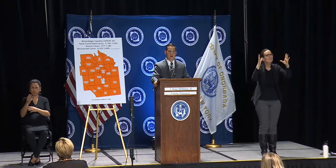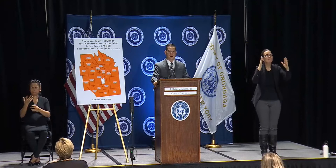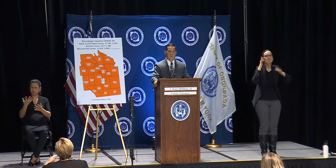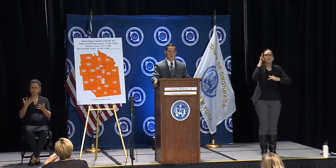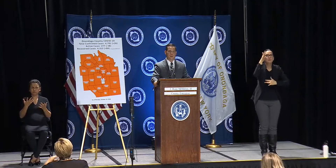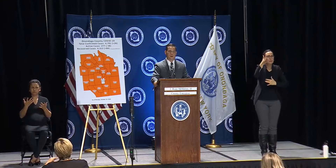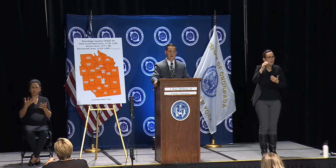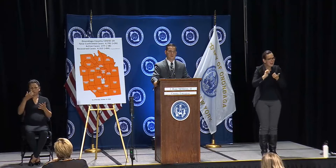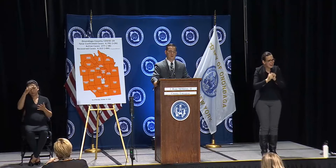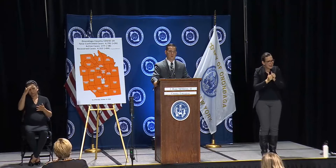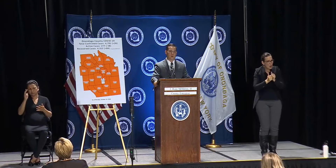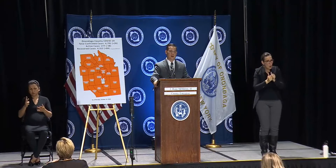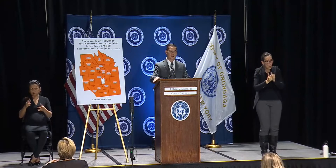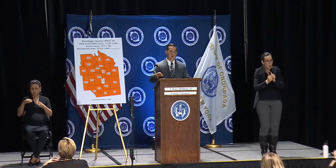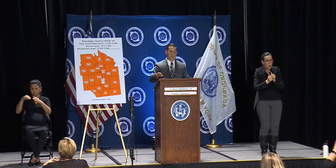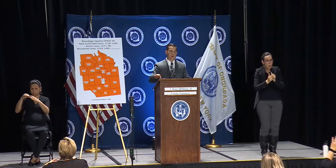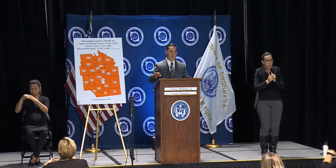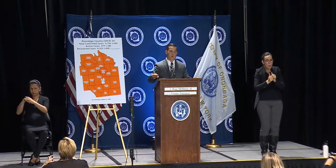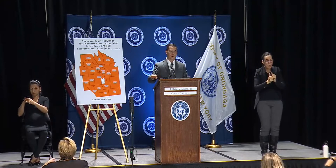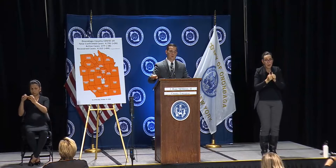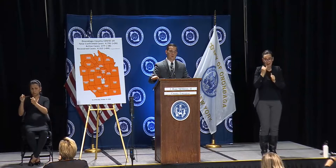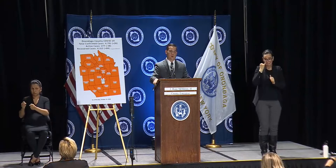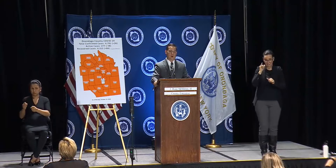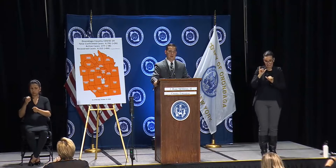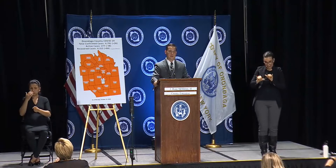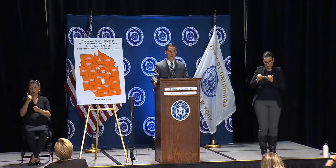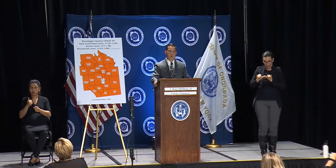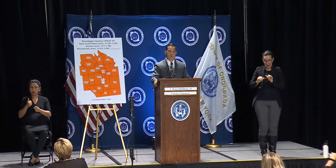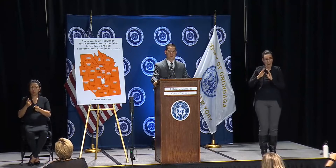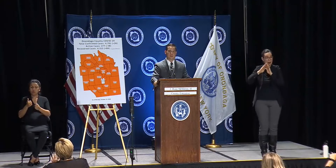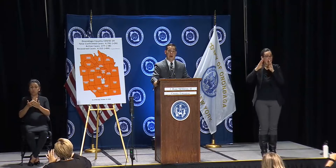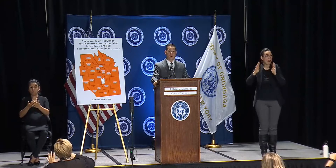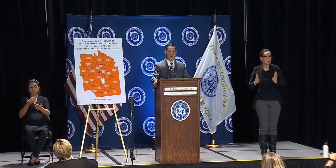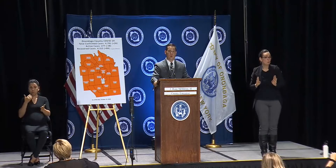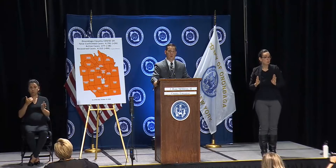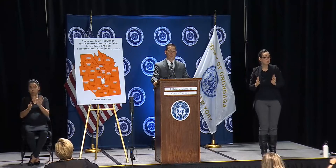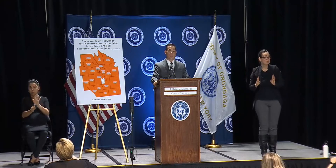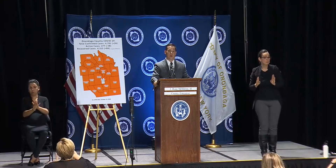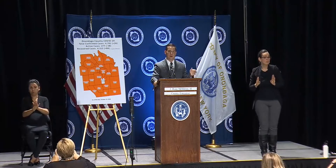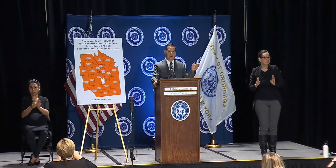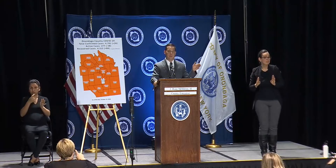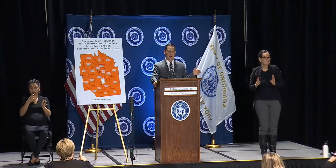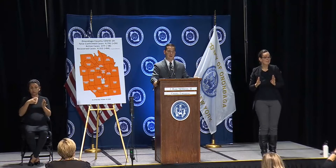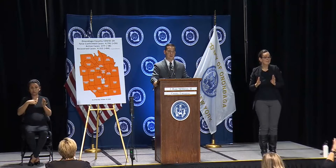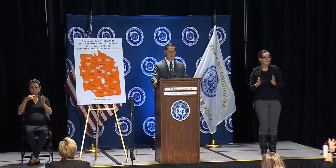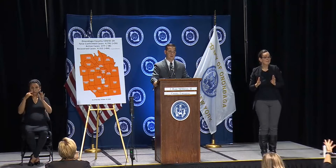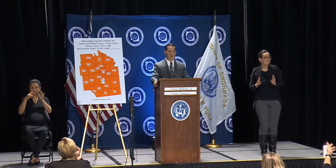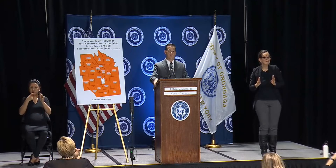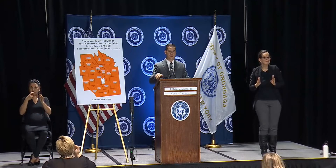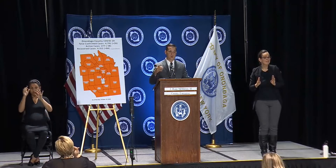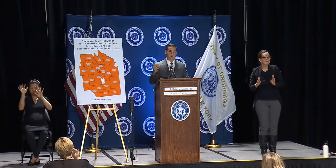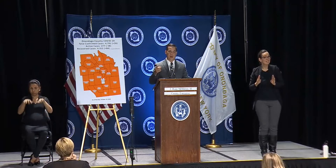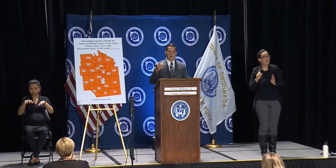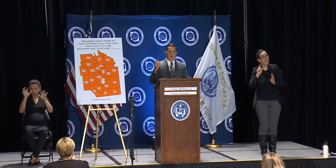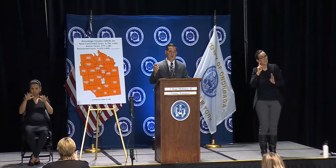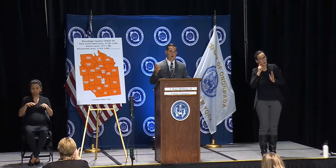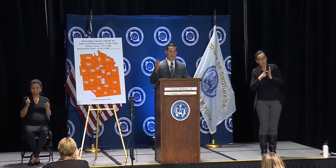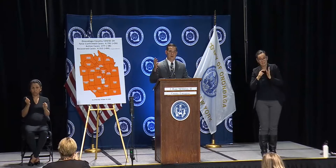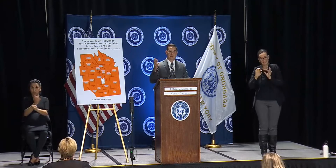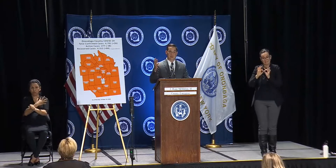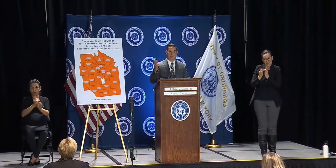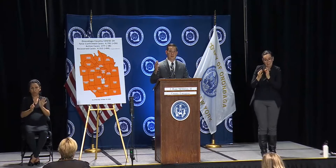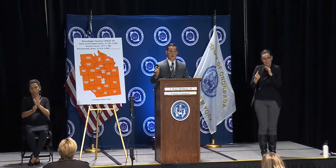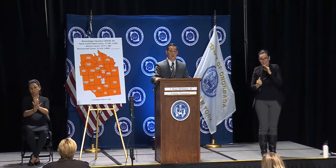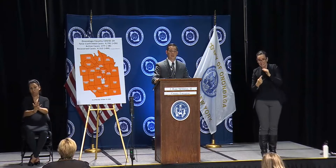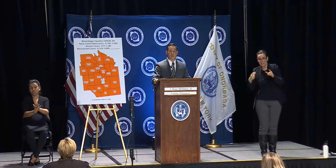then. And so we want to get to the point where our caseloads are down going into that process, and then hopefully shortly after that we